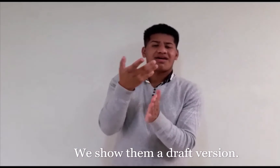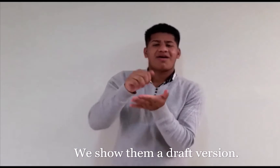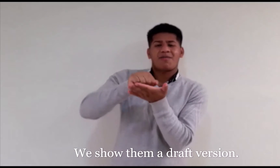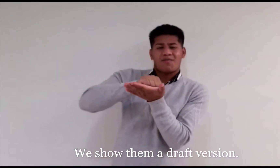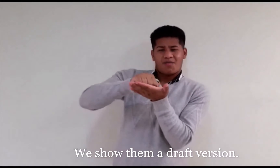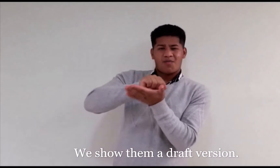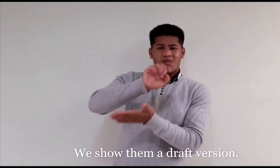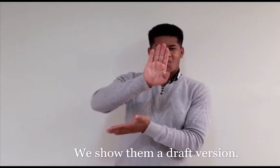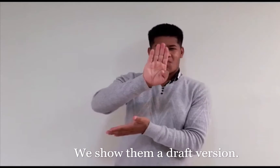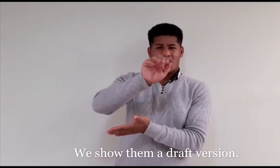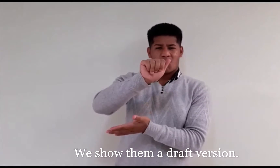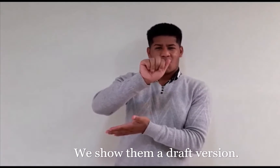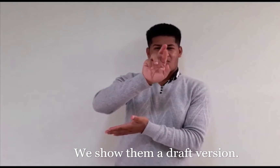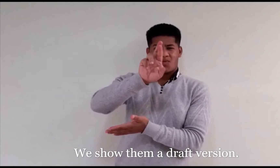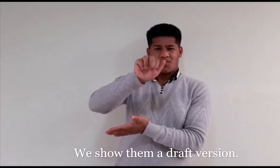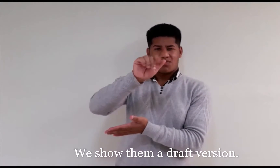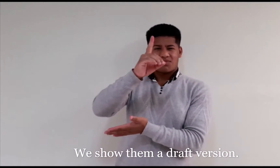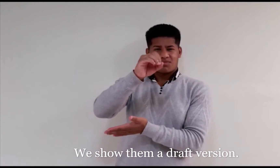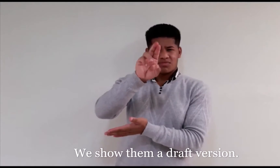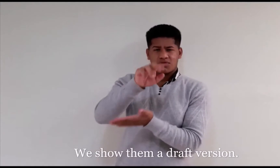together. We show them a draft version.